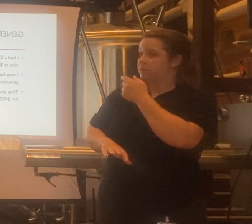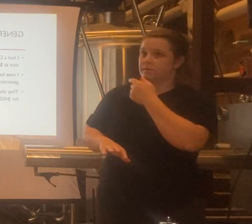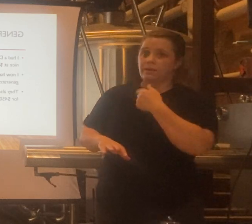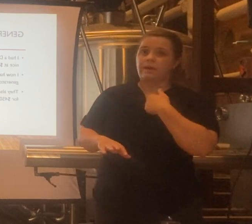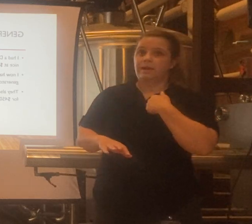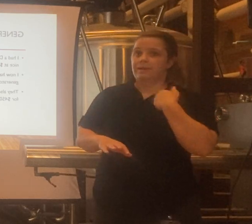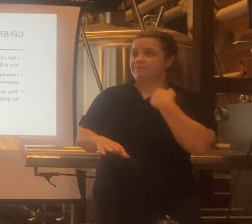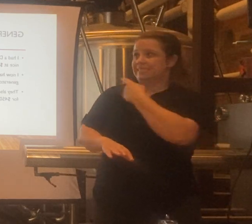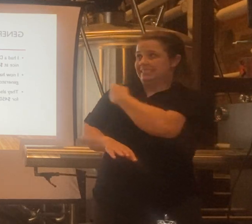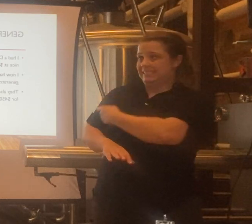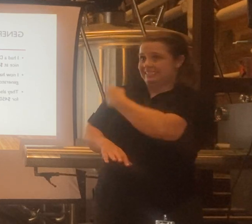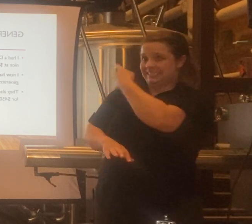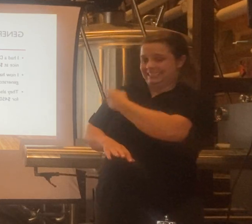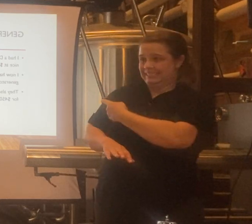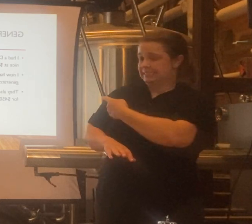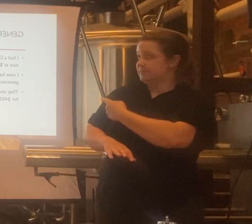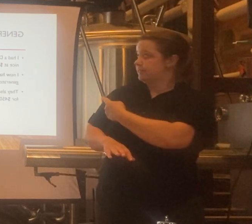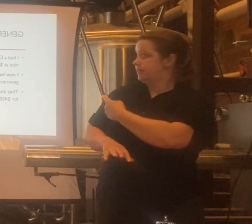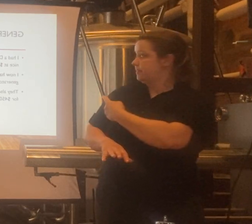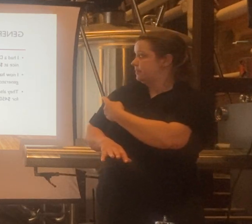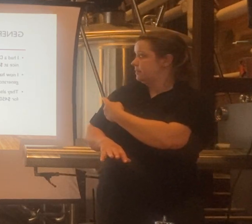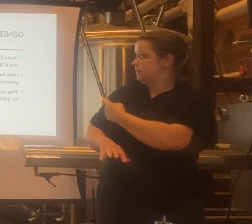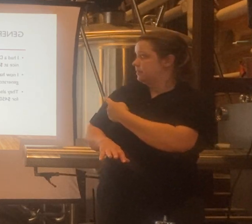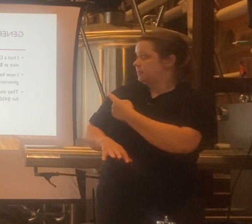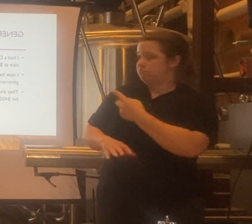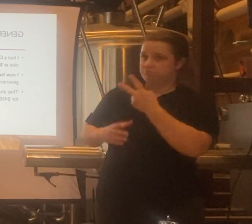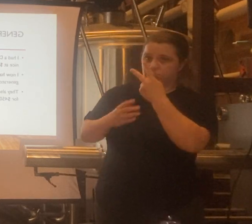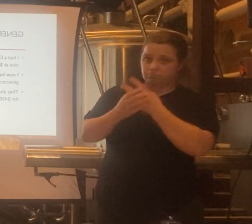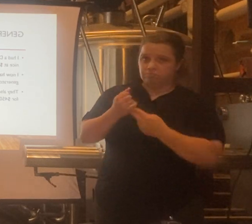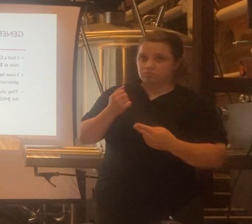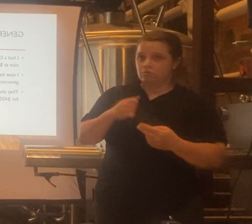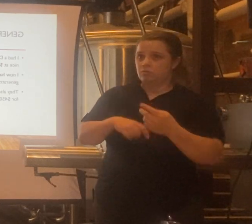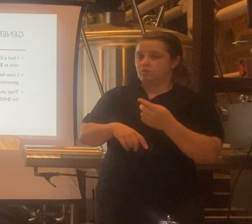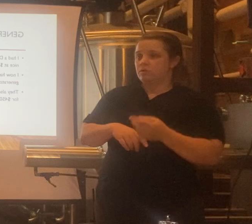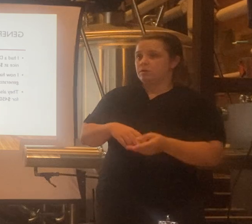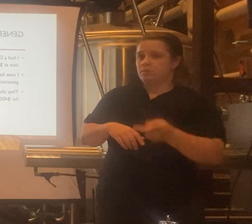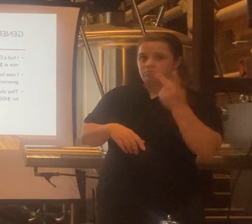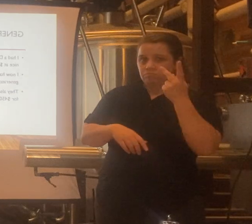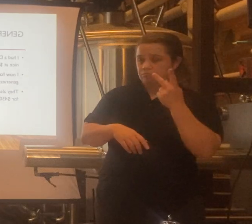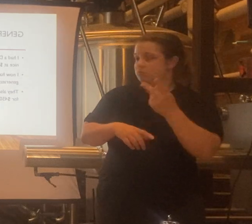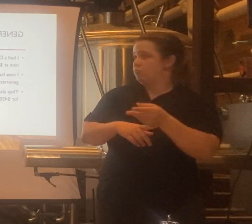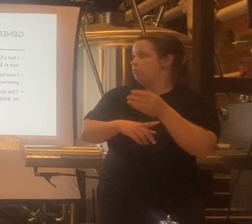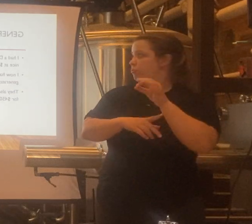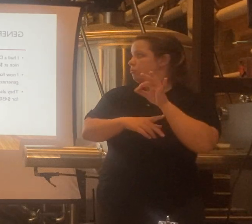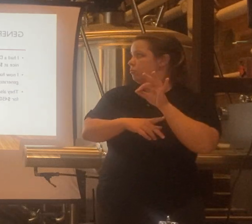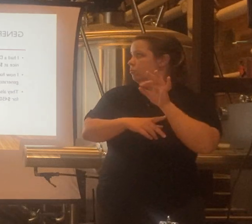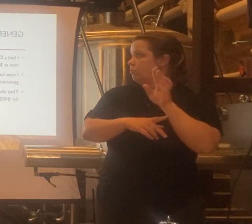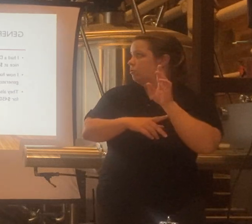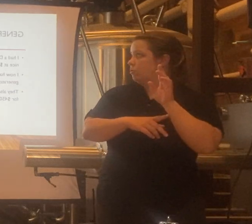This is not. This guy's dual fuel just like that is. This costs $1,500.